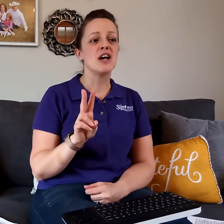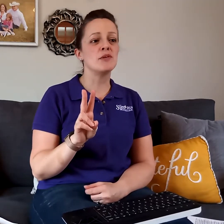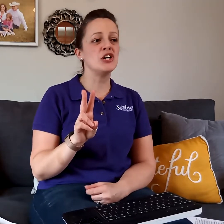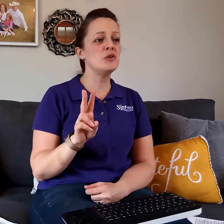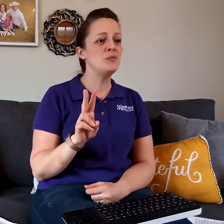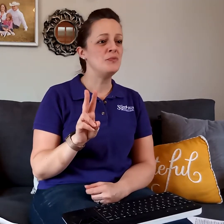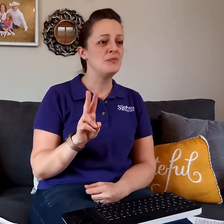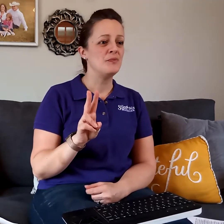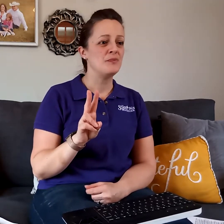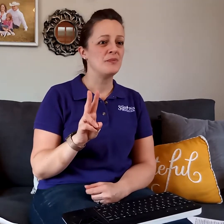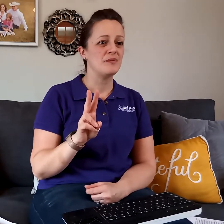W.